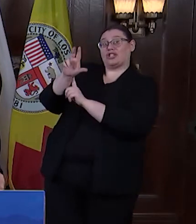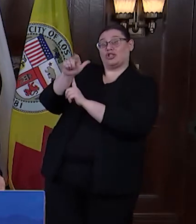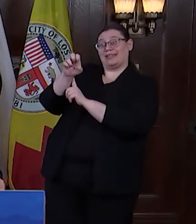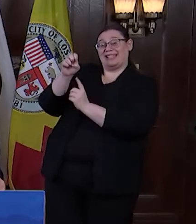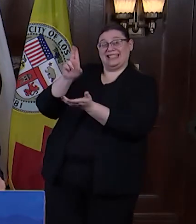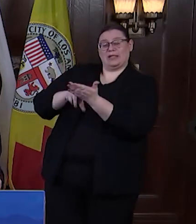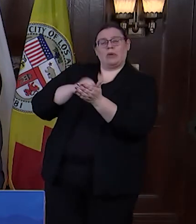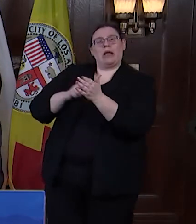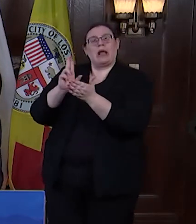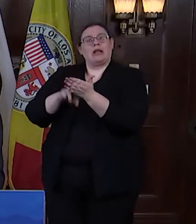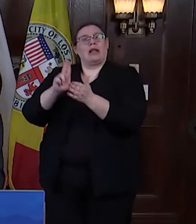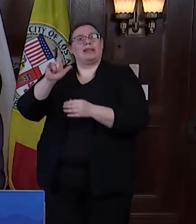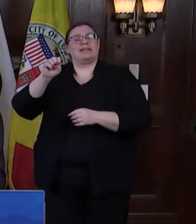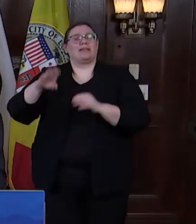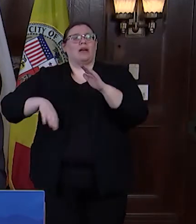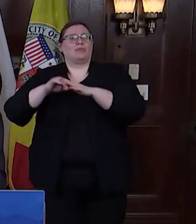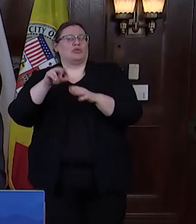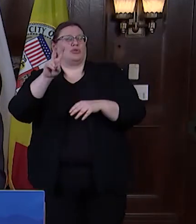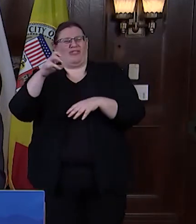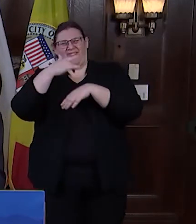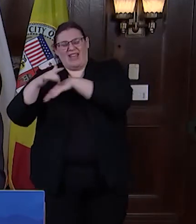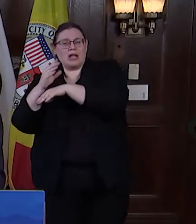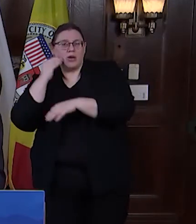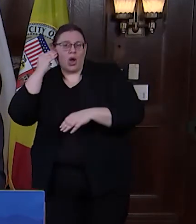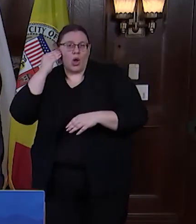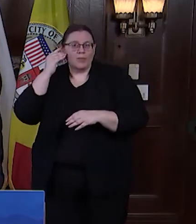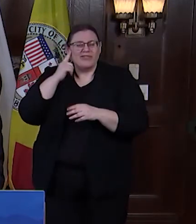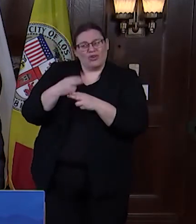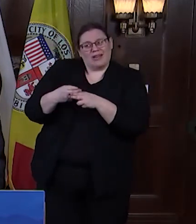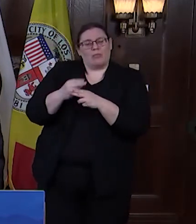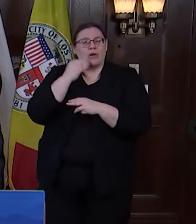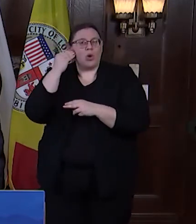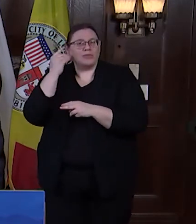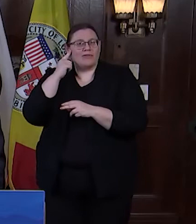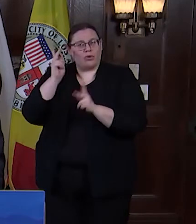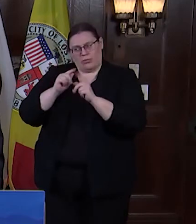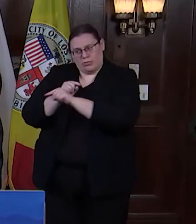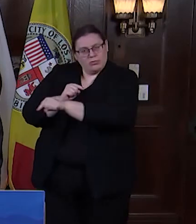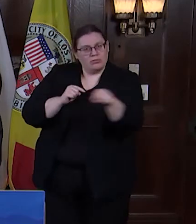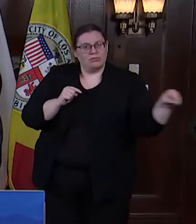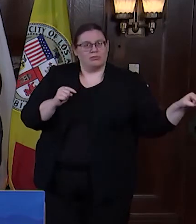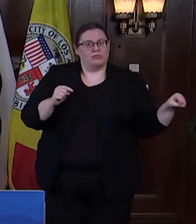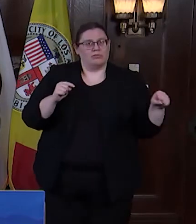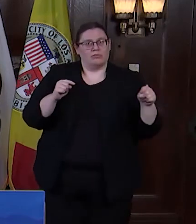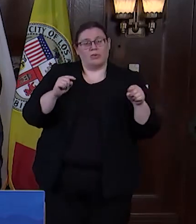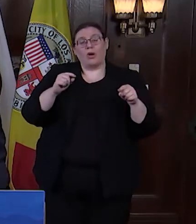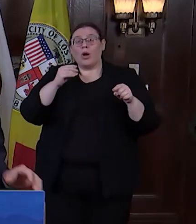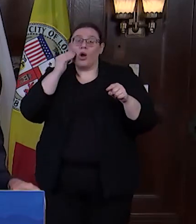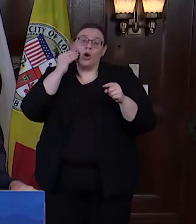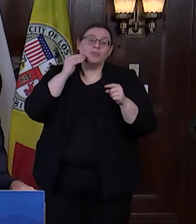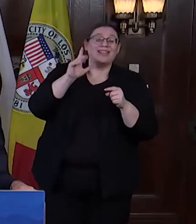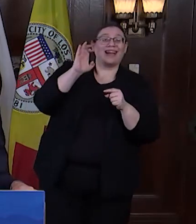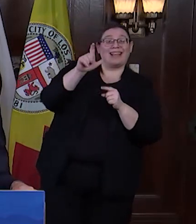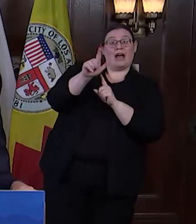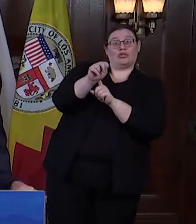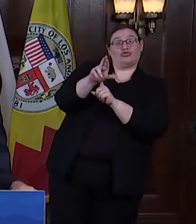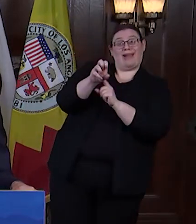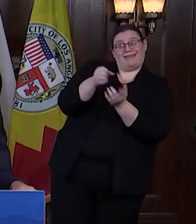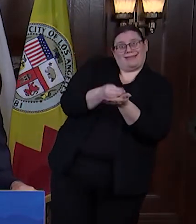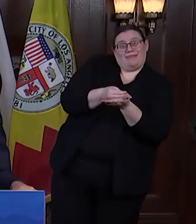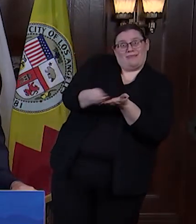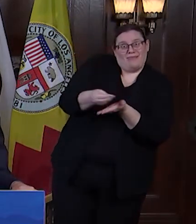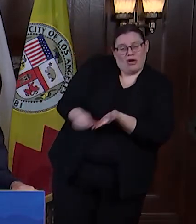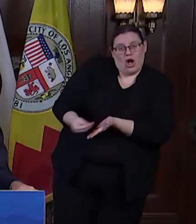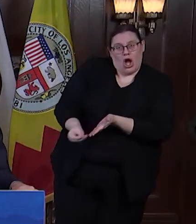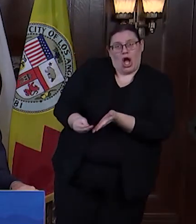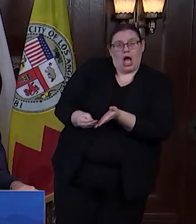22 vacant homes as transitional housing for unhoused families in El Sereno. These were homes that were bought by Caltrans for the